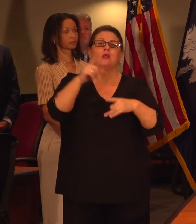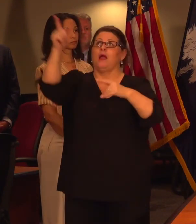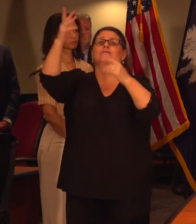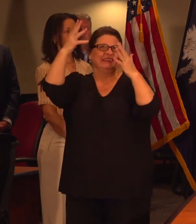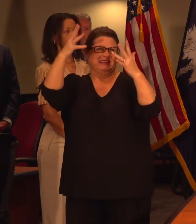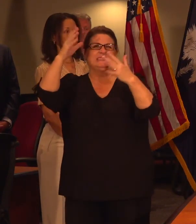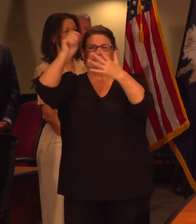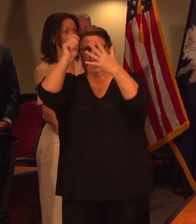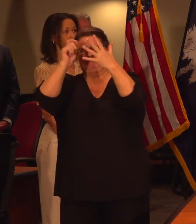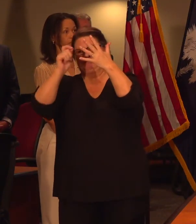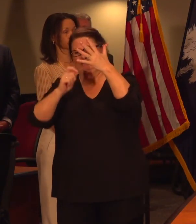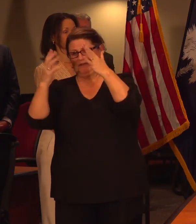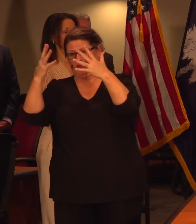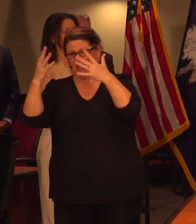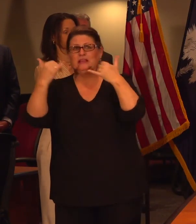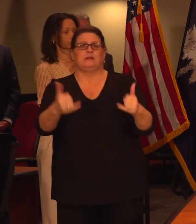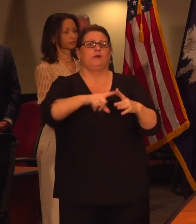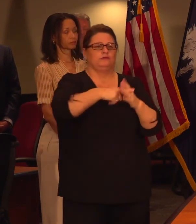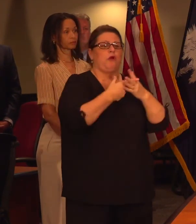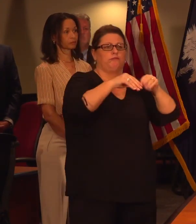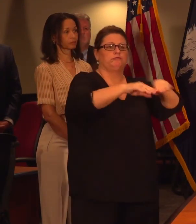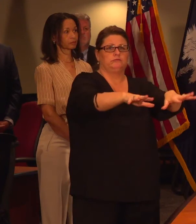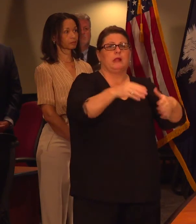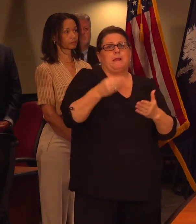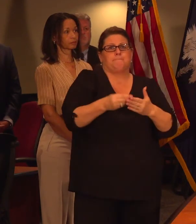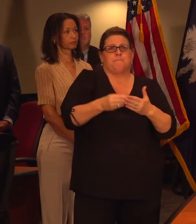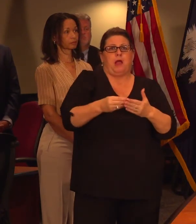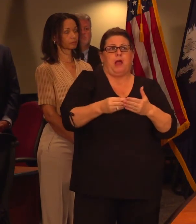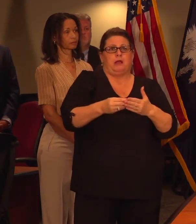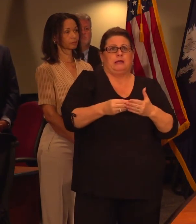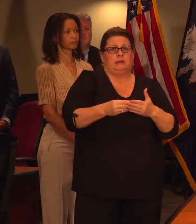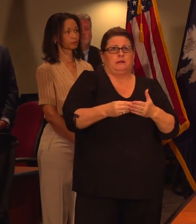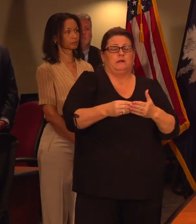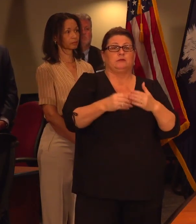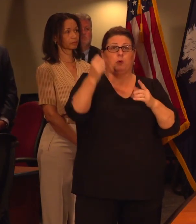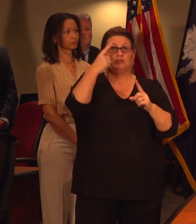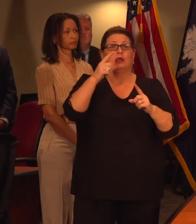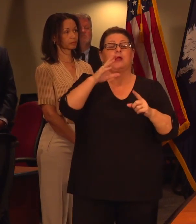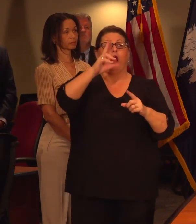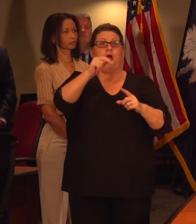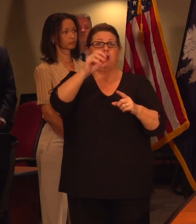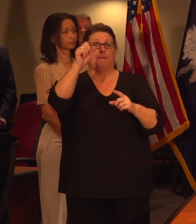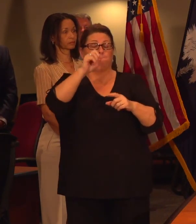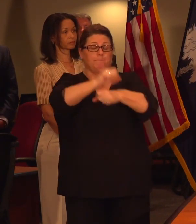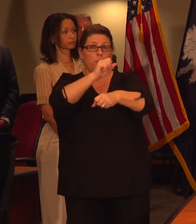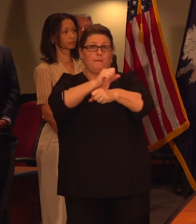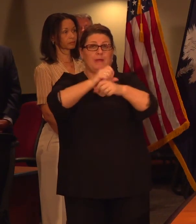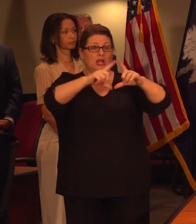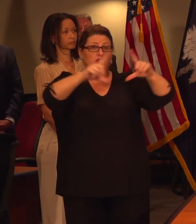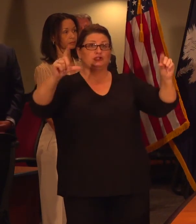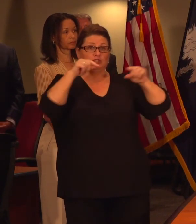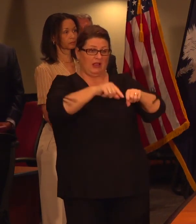now, and those checks, that money will be added to everyone's unemployment check who